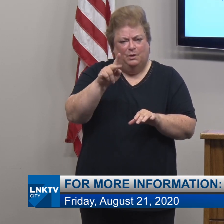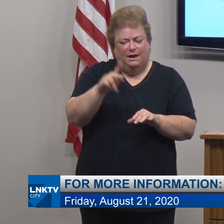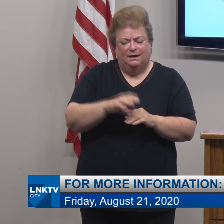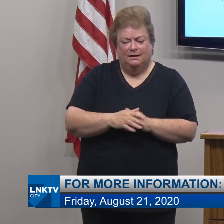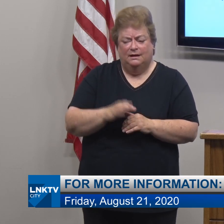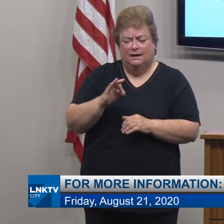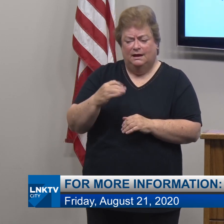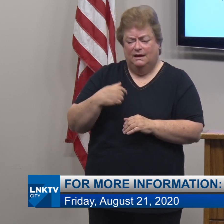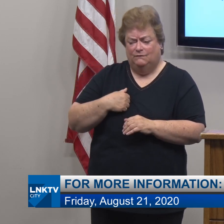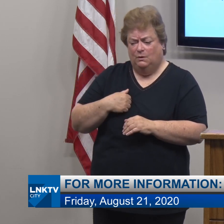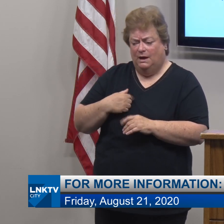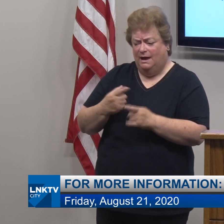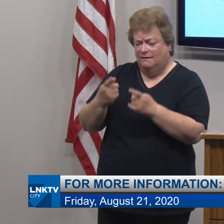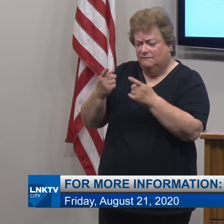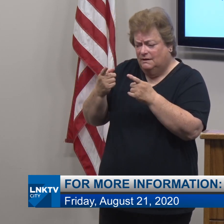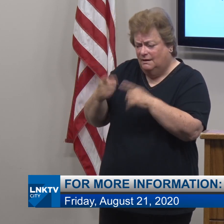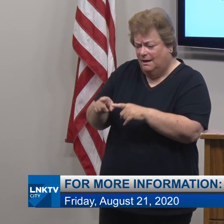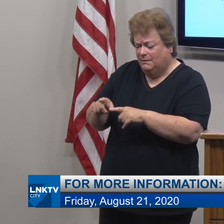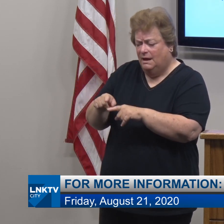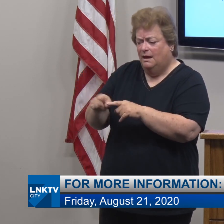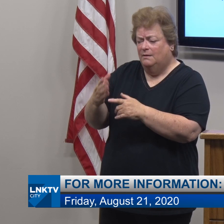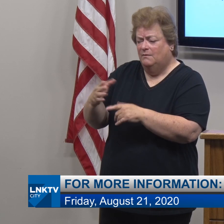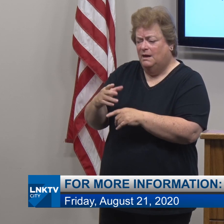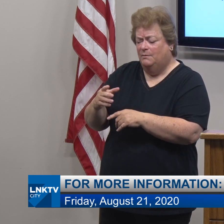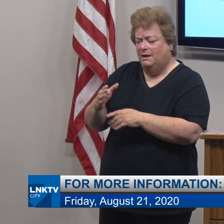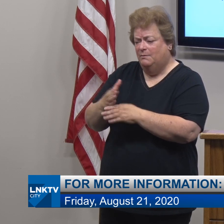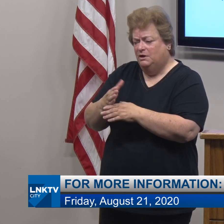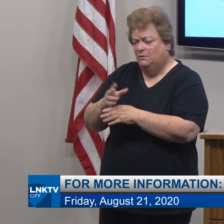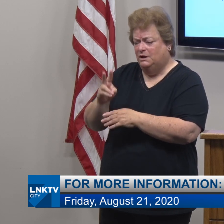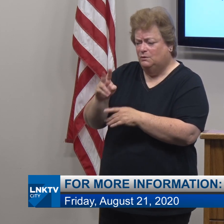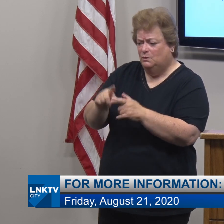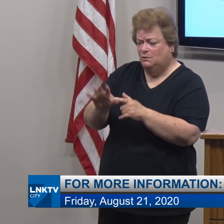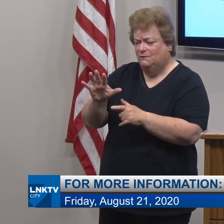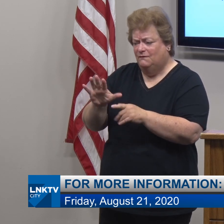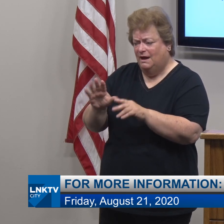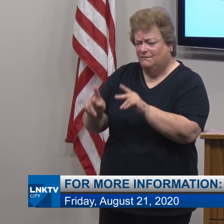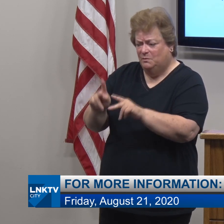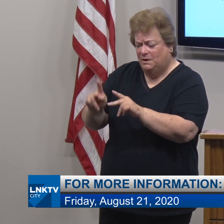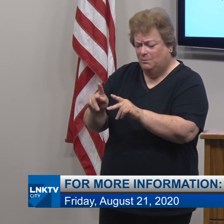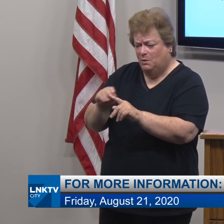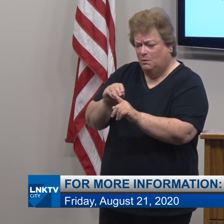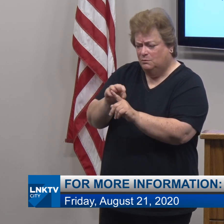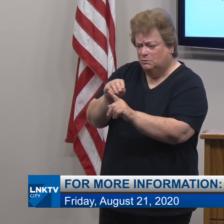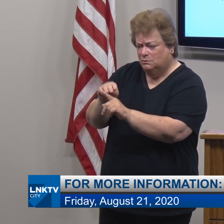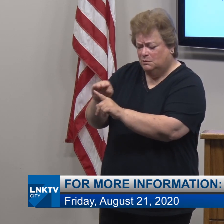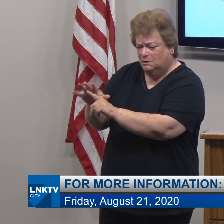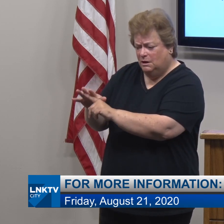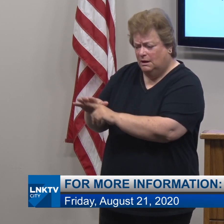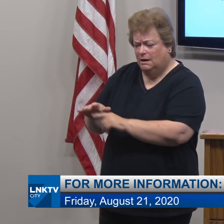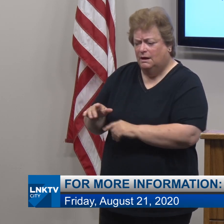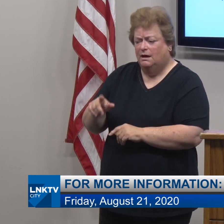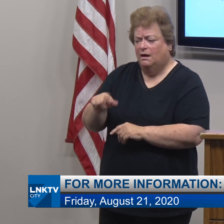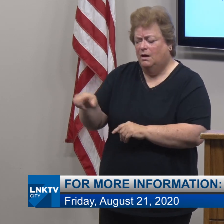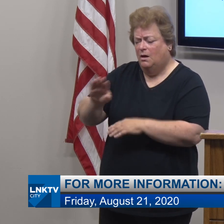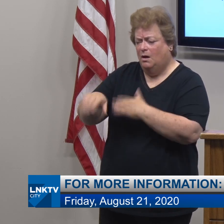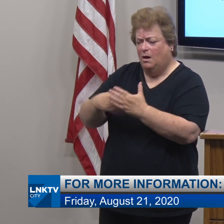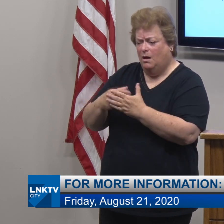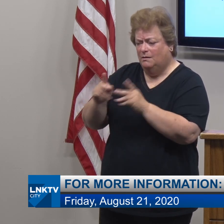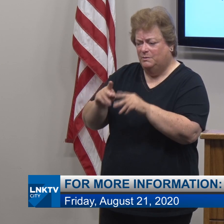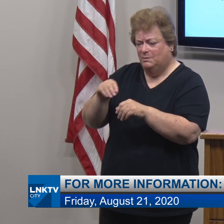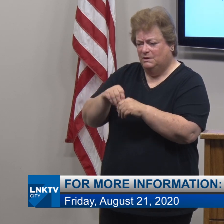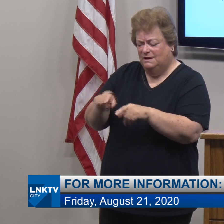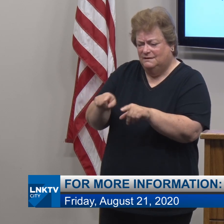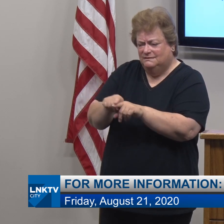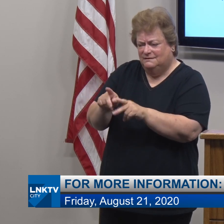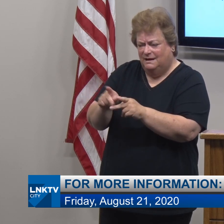of cases between 2 to 5. Then when we move beyond that and all the individuals are in the same place, let's just say